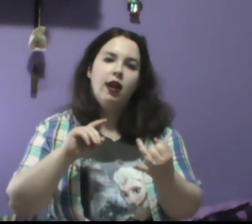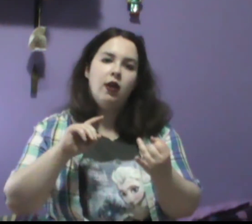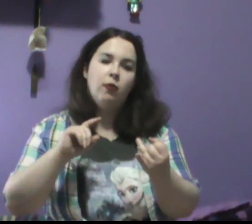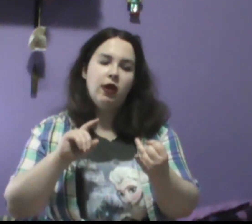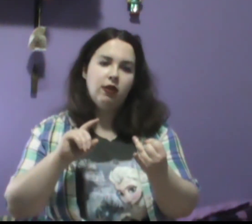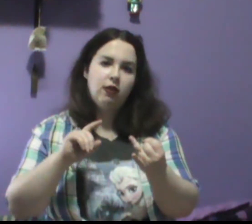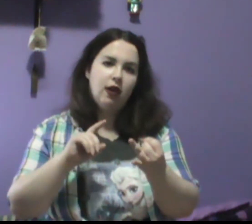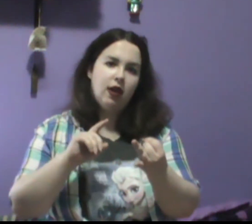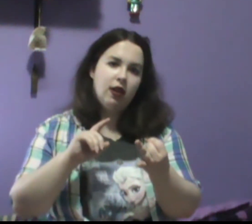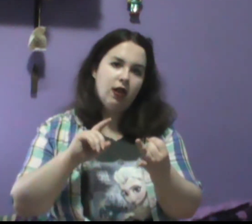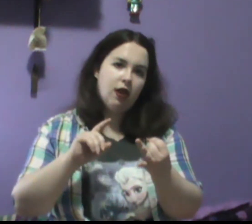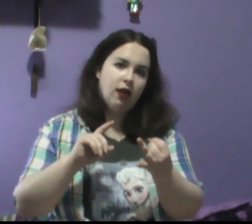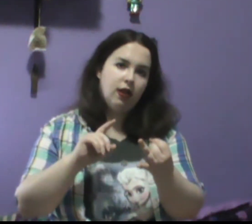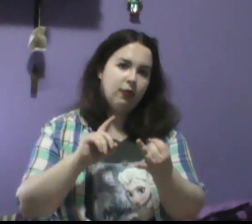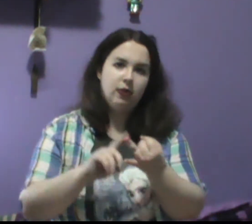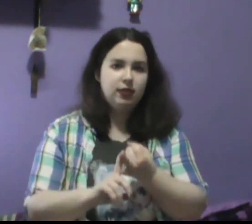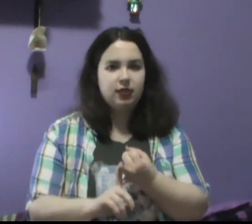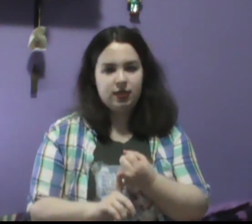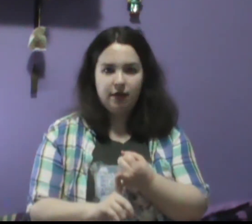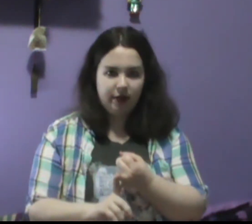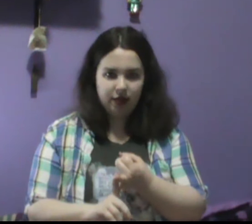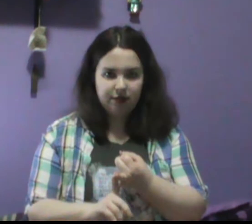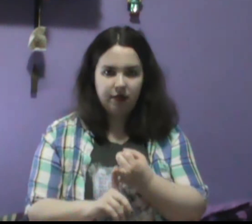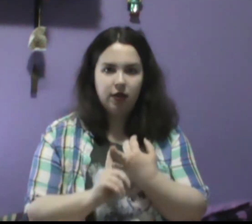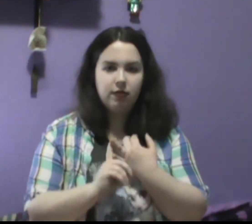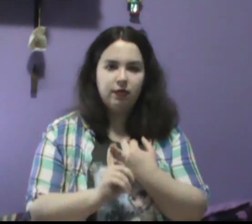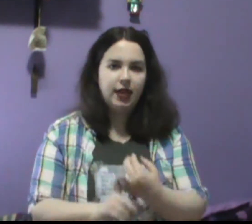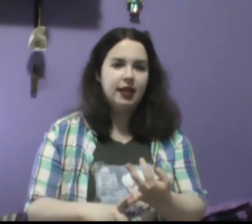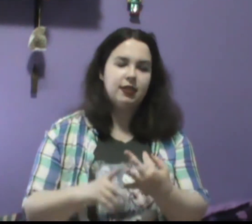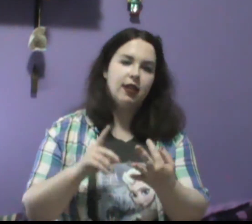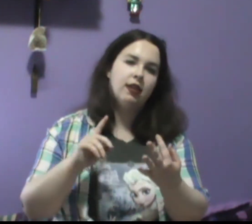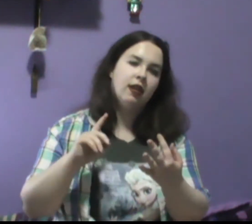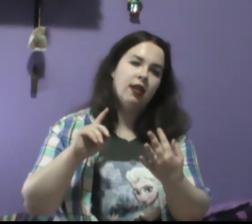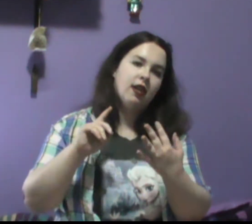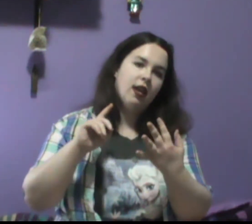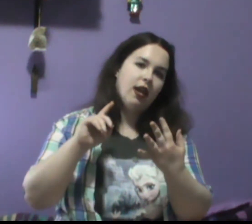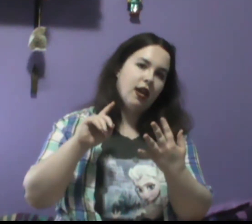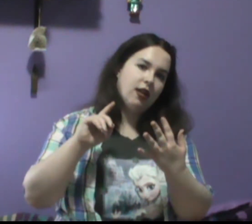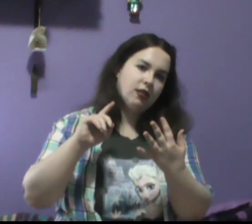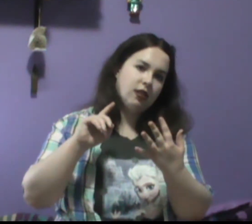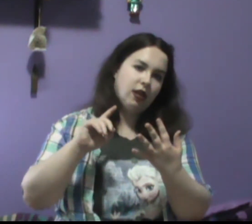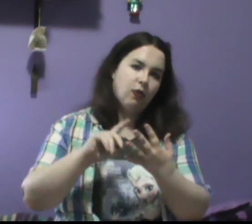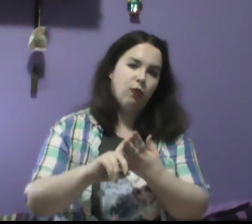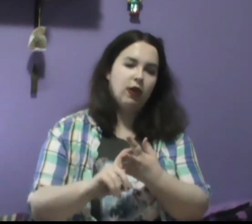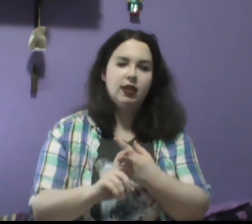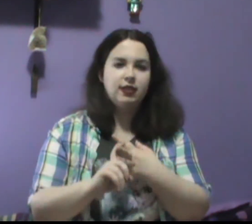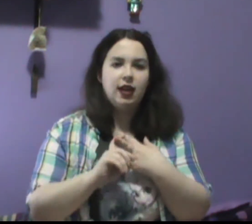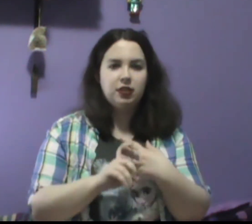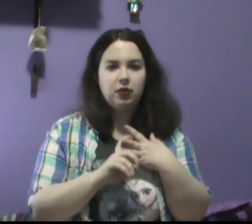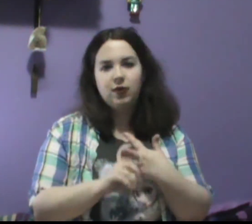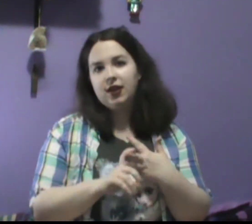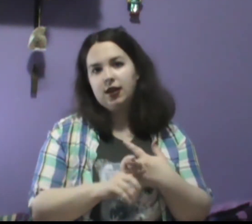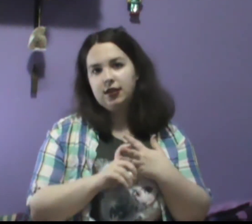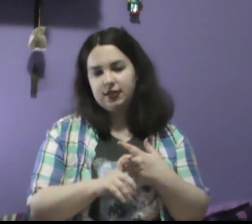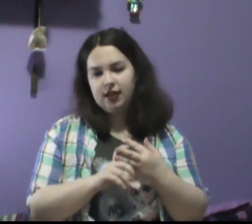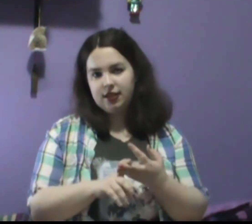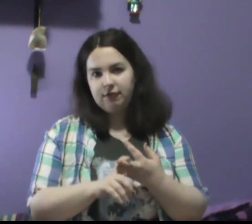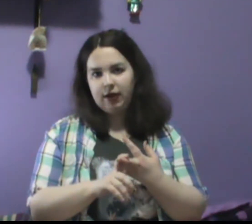and whether or not it was the stepfather's fault for the accident and what is actually going on inside this